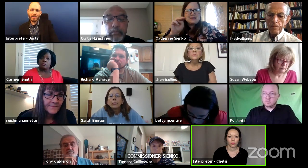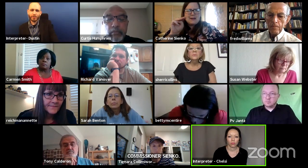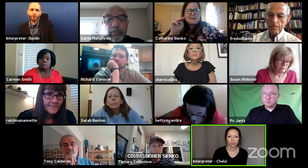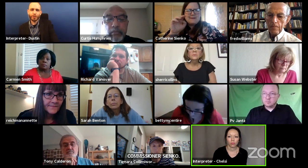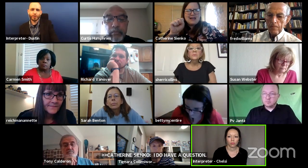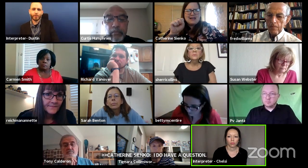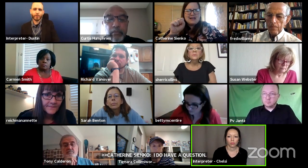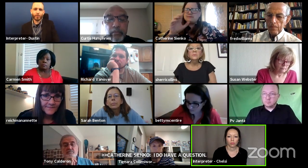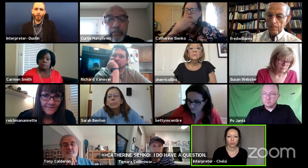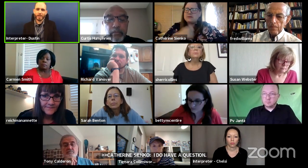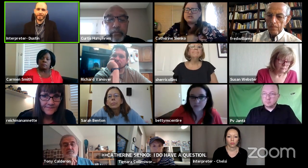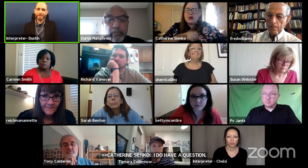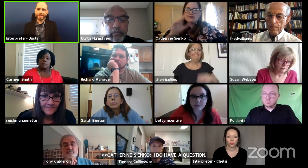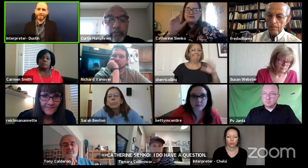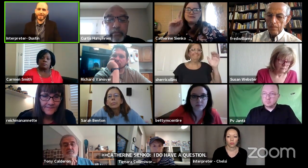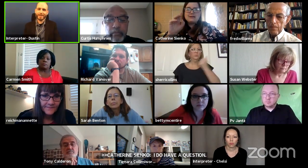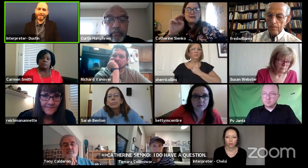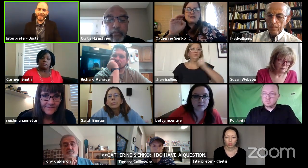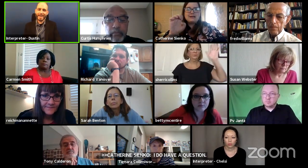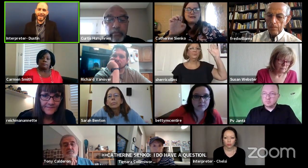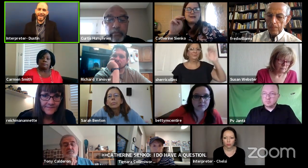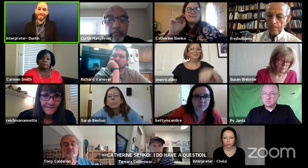I'm not too sure what